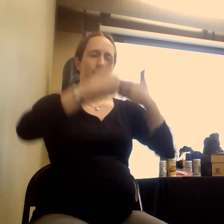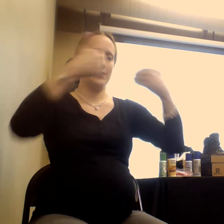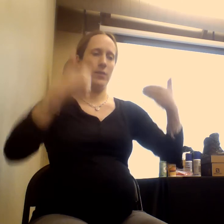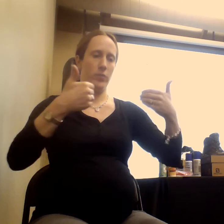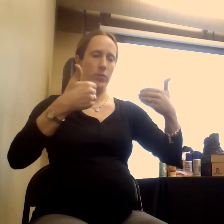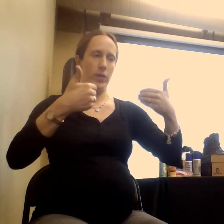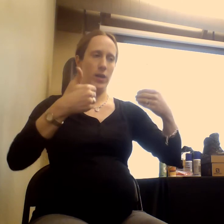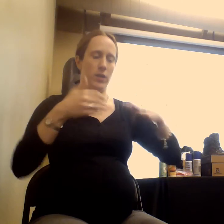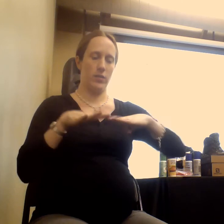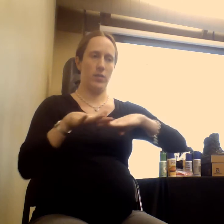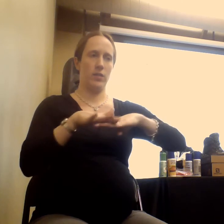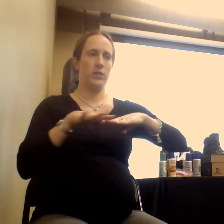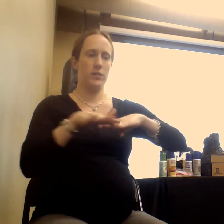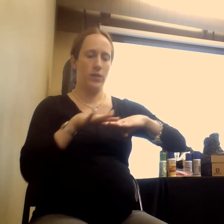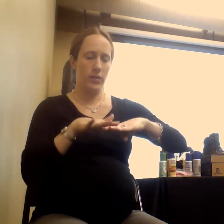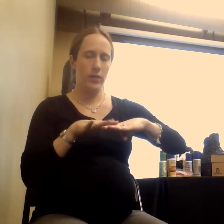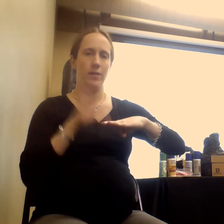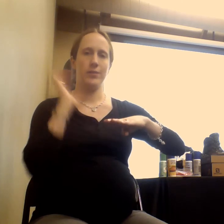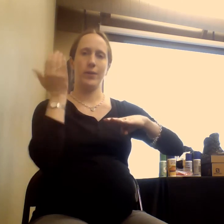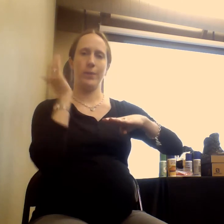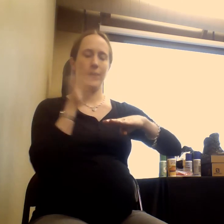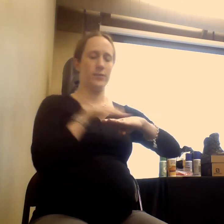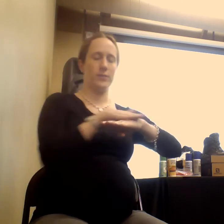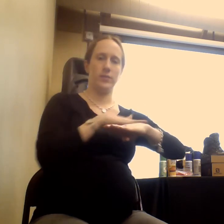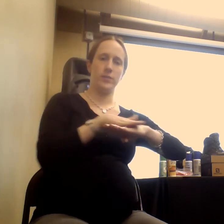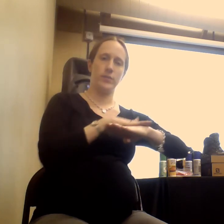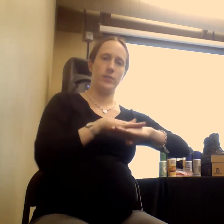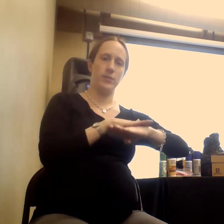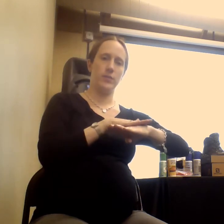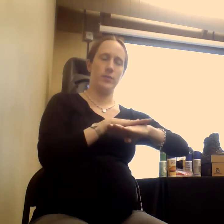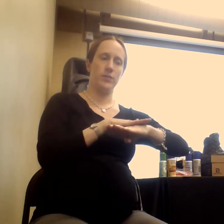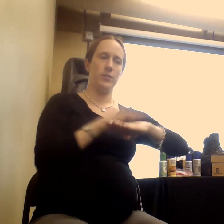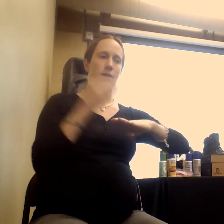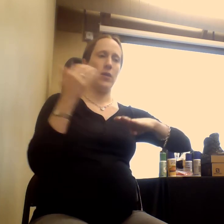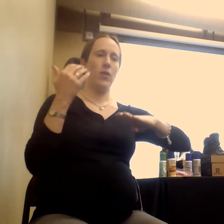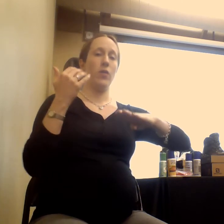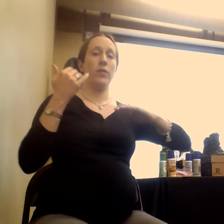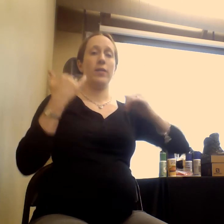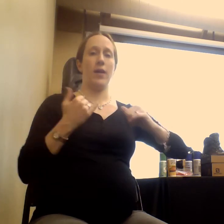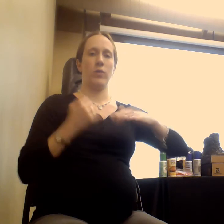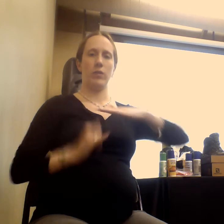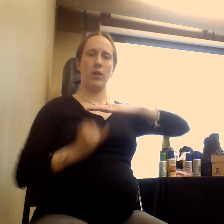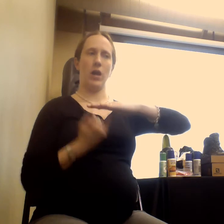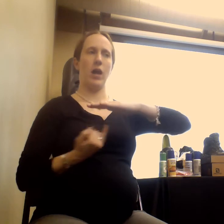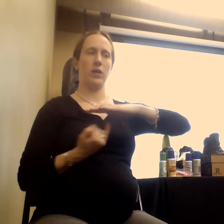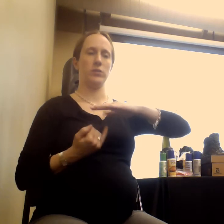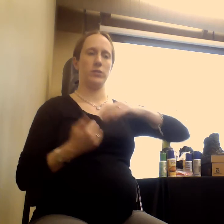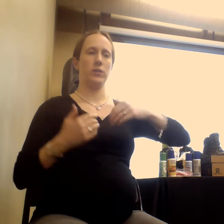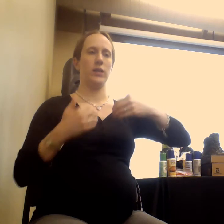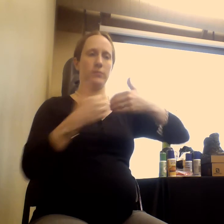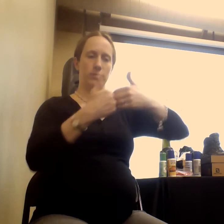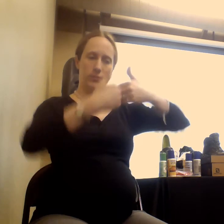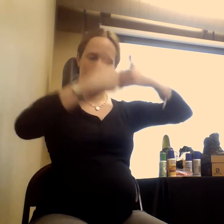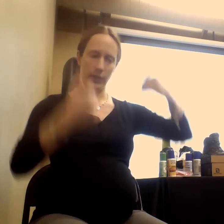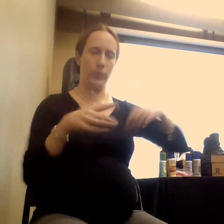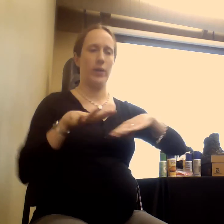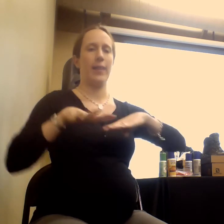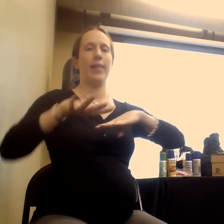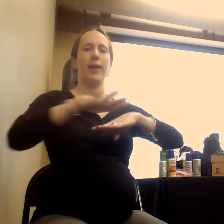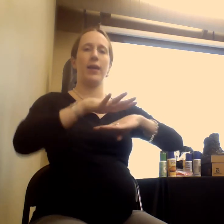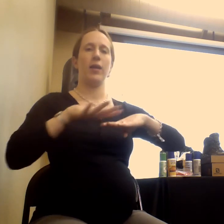you may need it tighter or looser up here. So we're going to isolate these two different areas of the foot. So what we're going to do here is we're going to tie what's